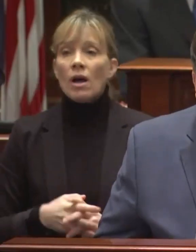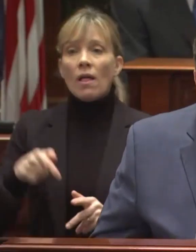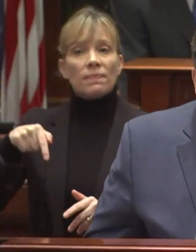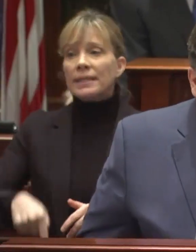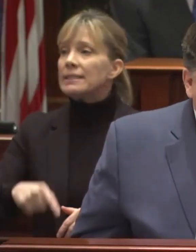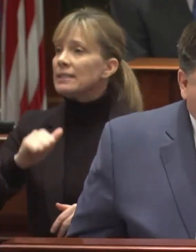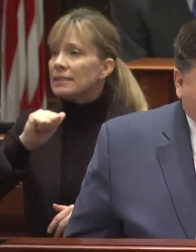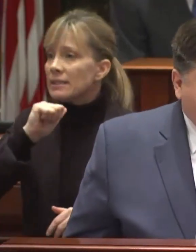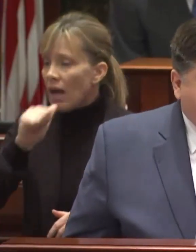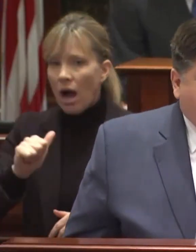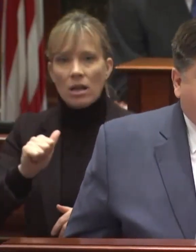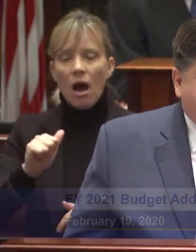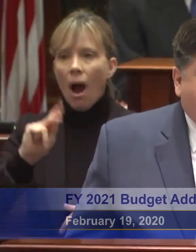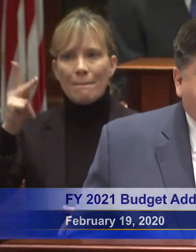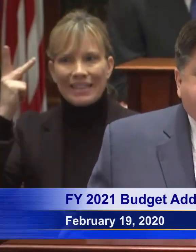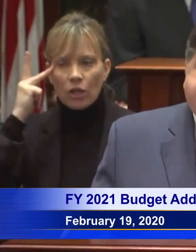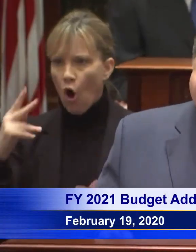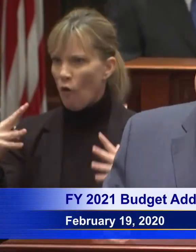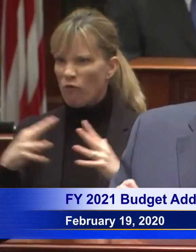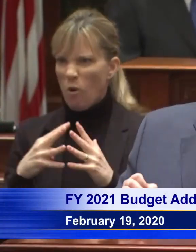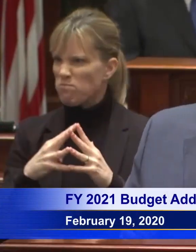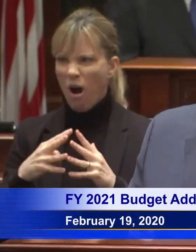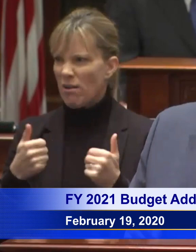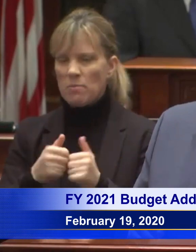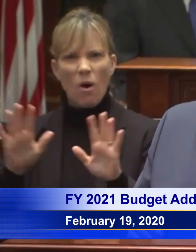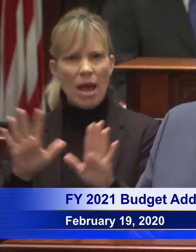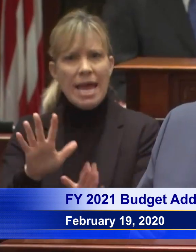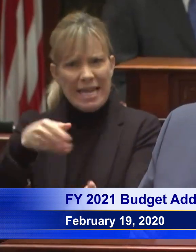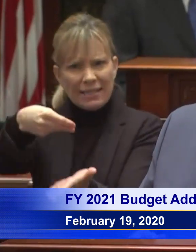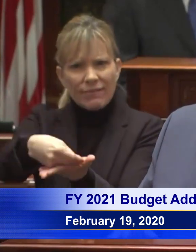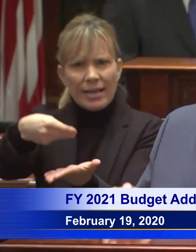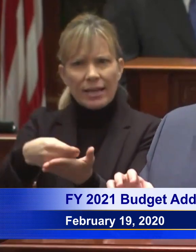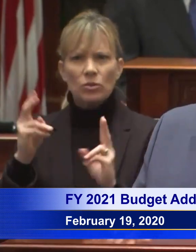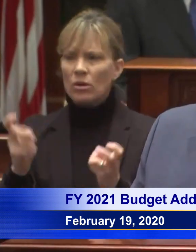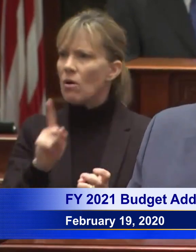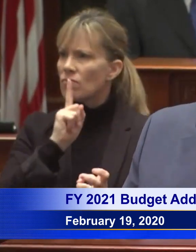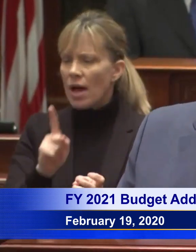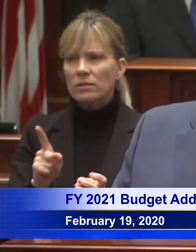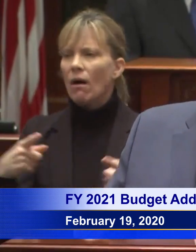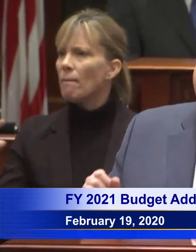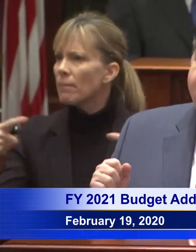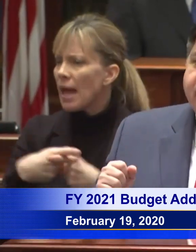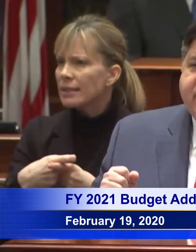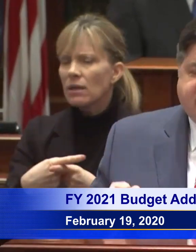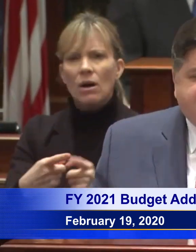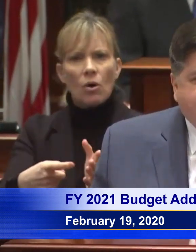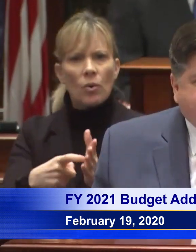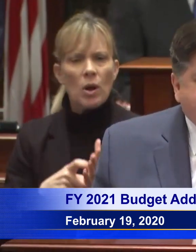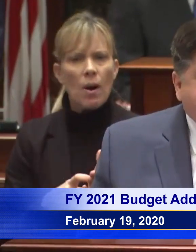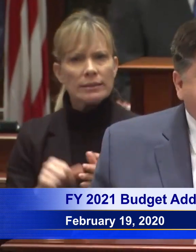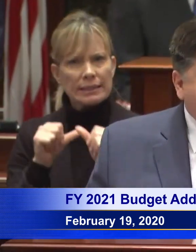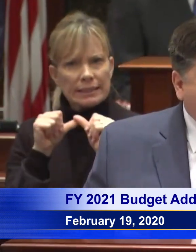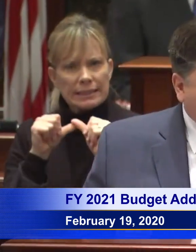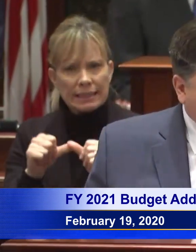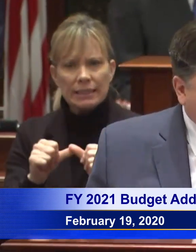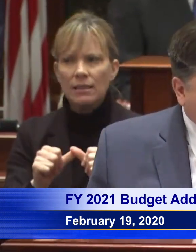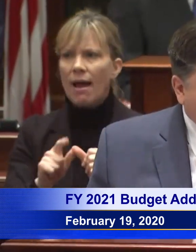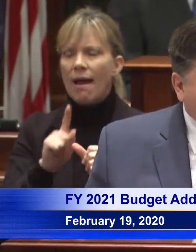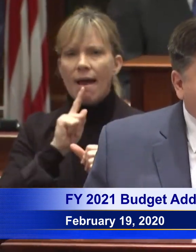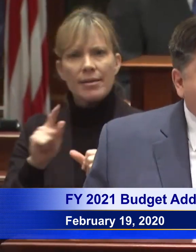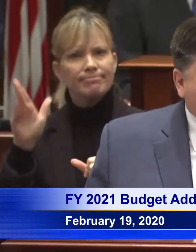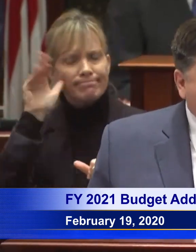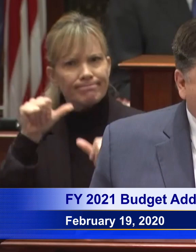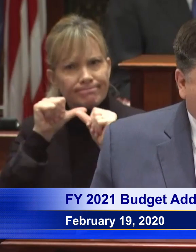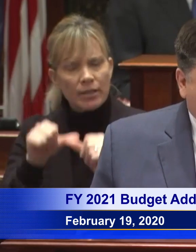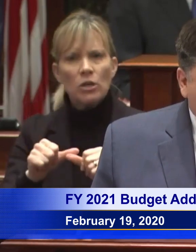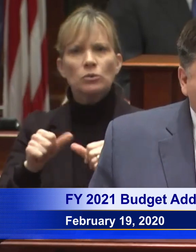This is not a political football. This is a financial issue that is complex and requires consistency and